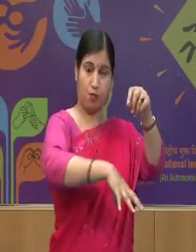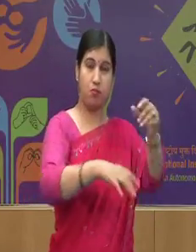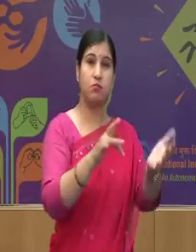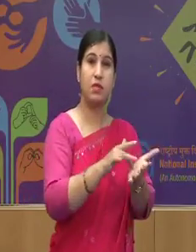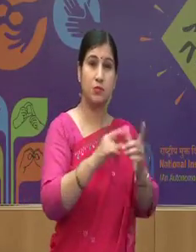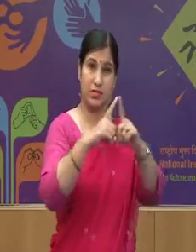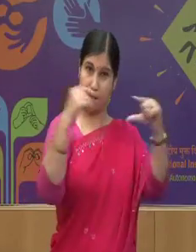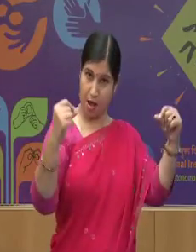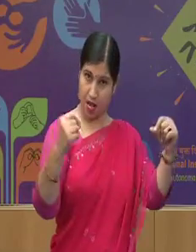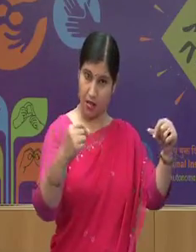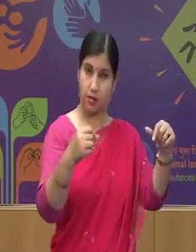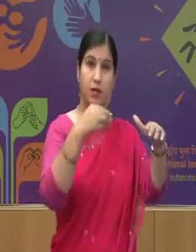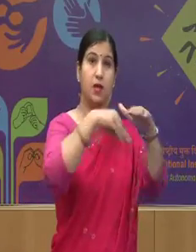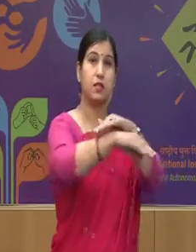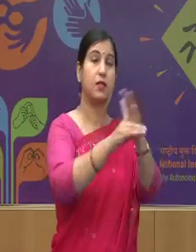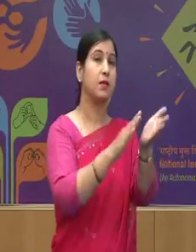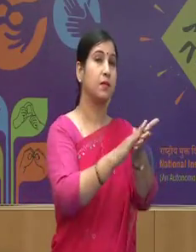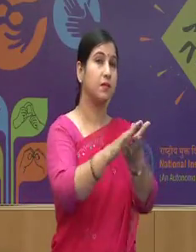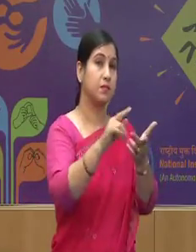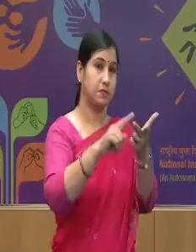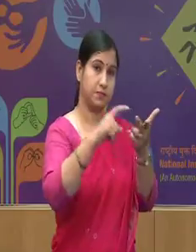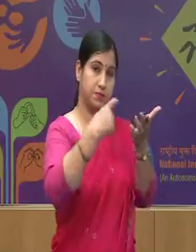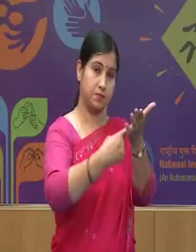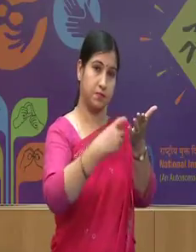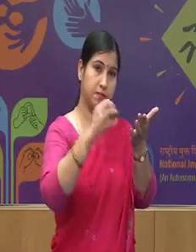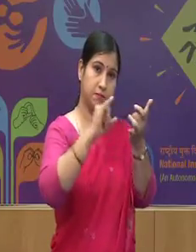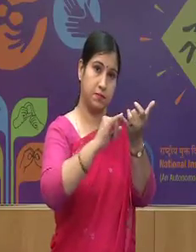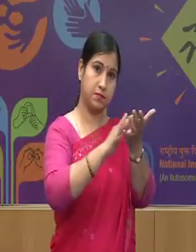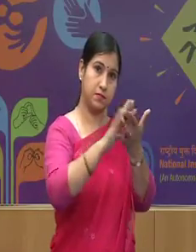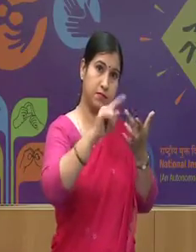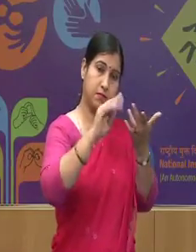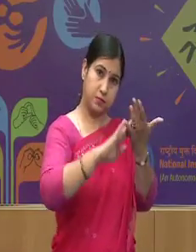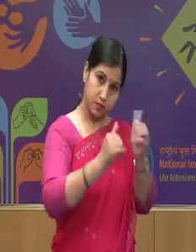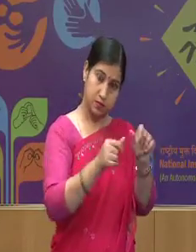Japanese city of Hiroshima and Nagasaki.